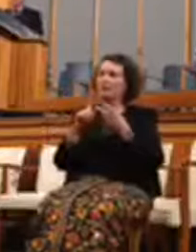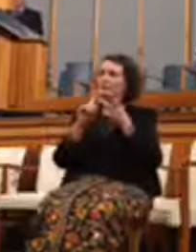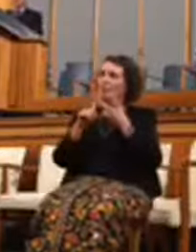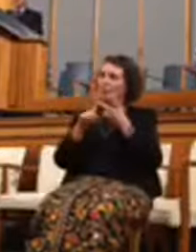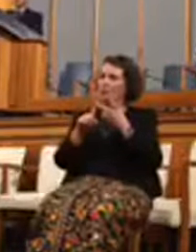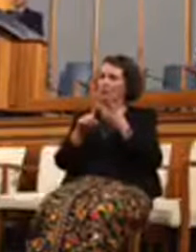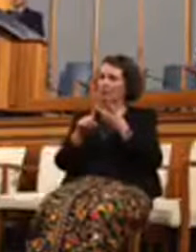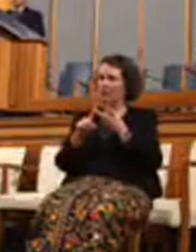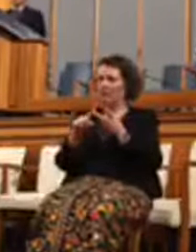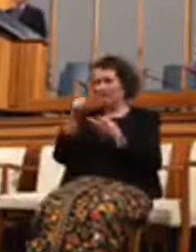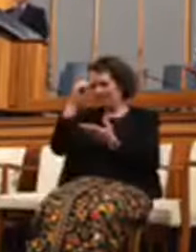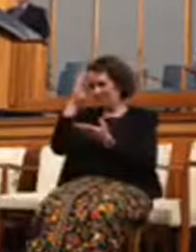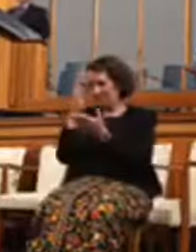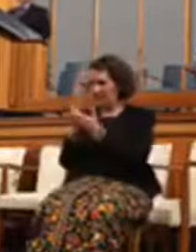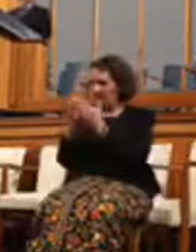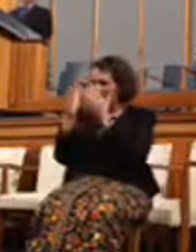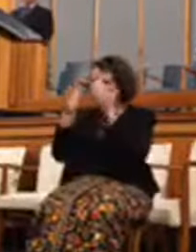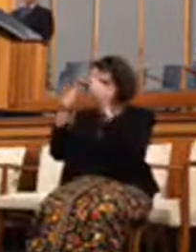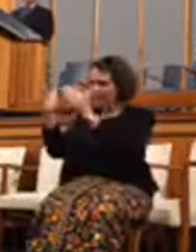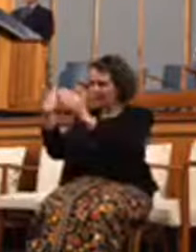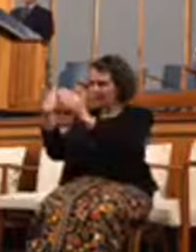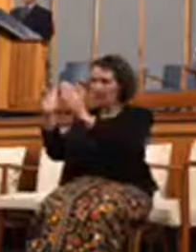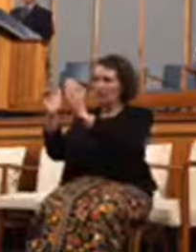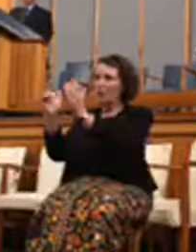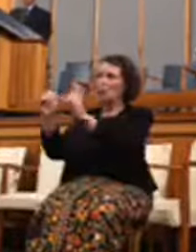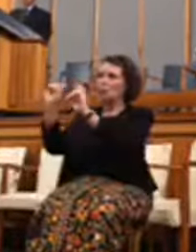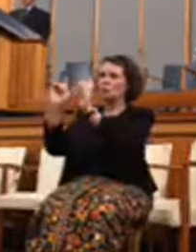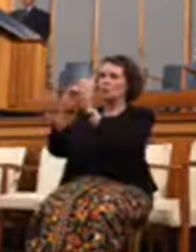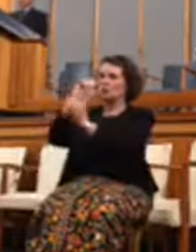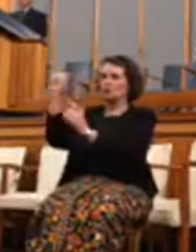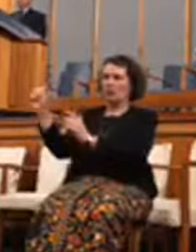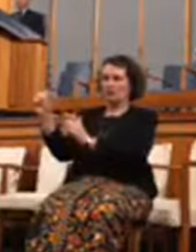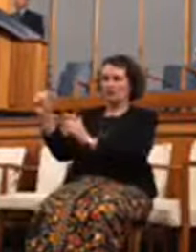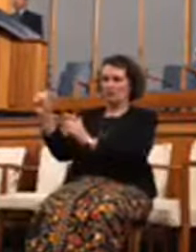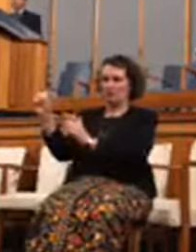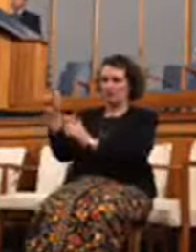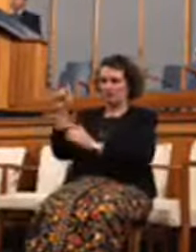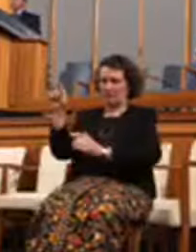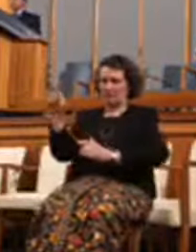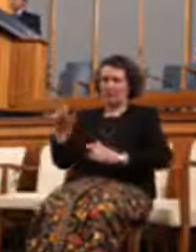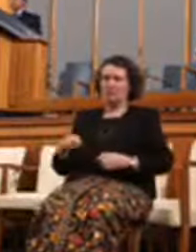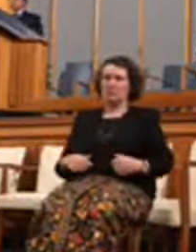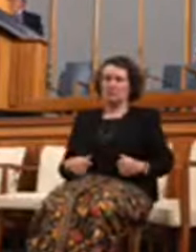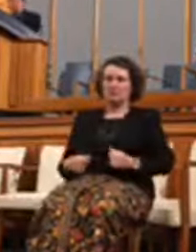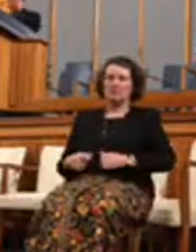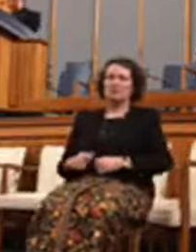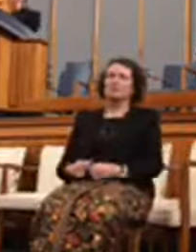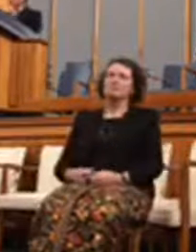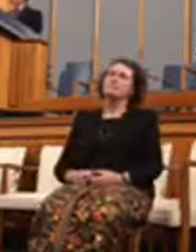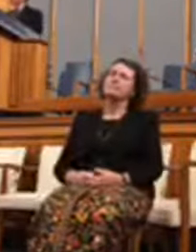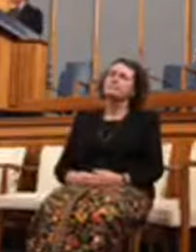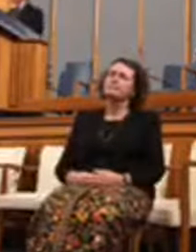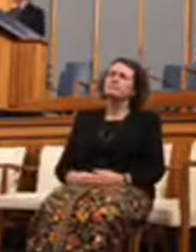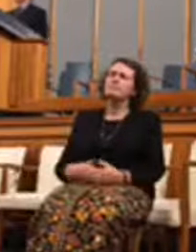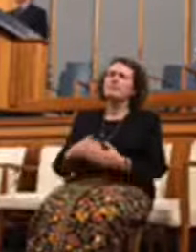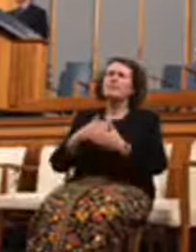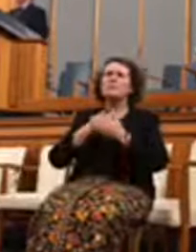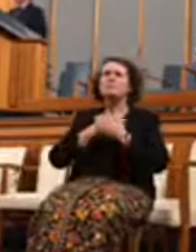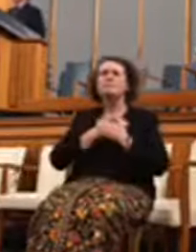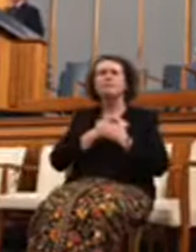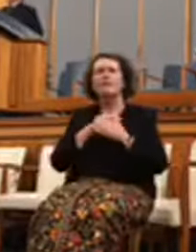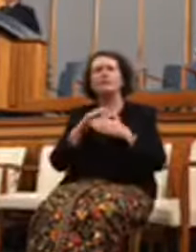Christ. Faith toward, again, with respect of our Lord Jesus Christ. My dear friends,